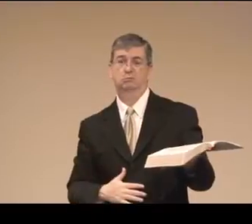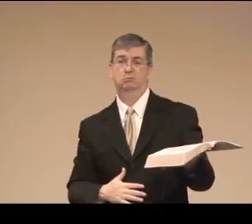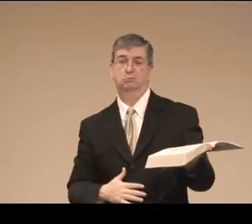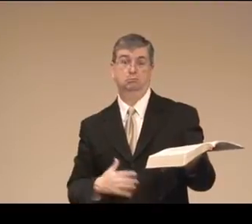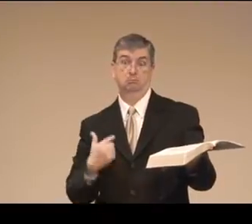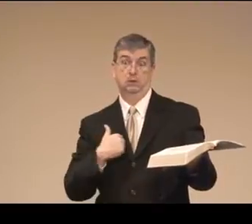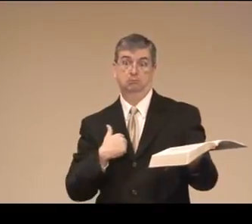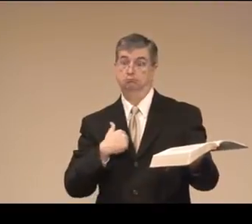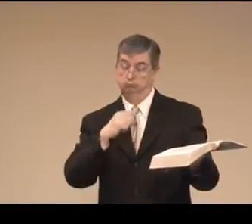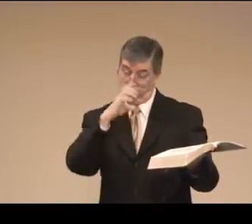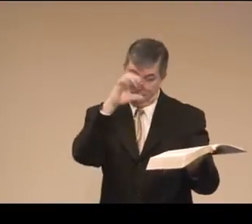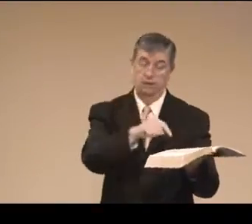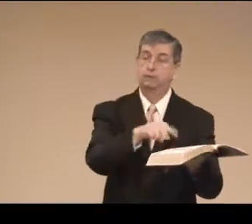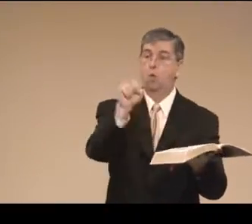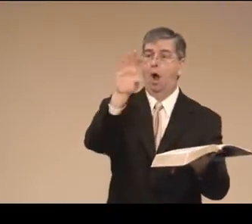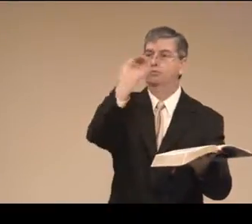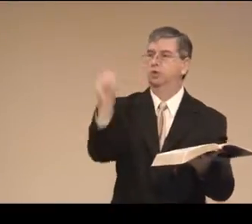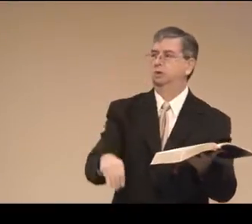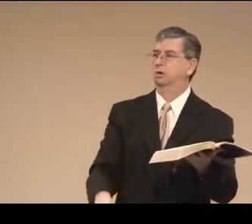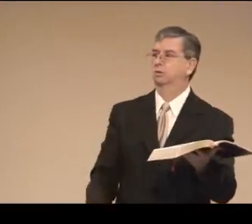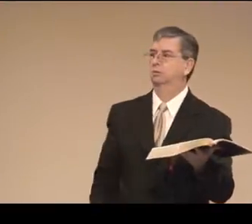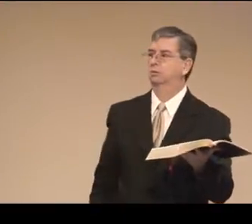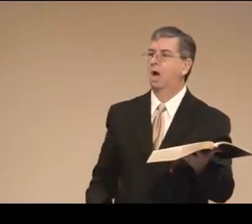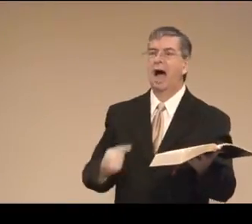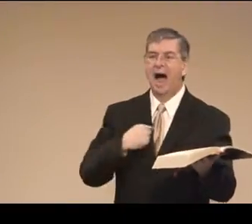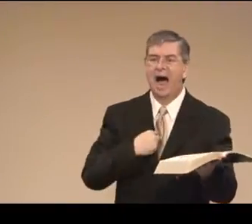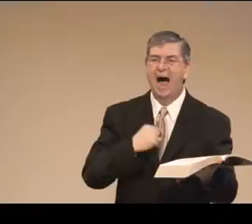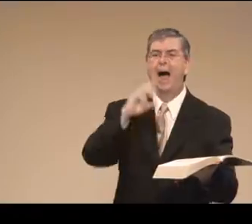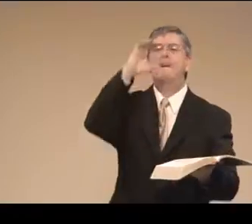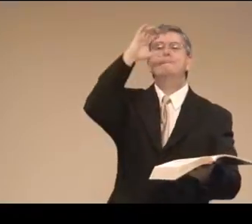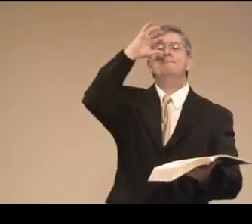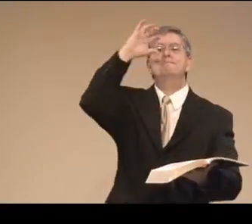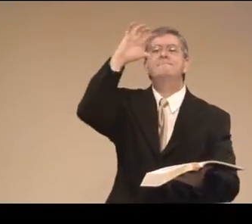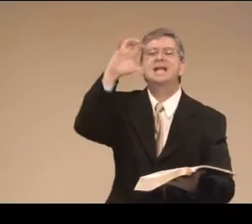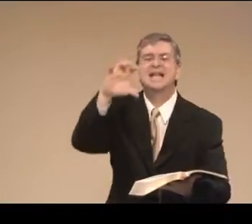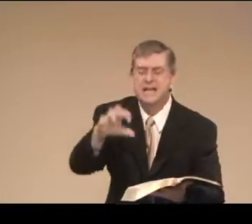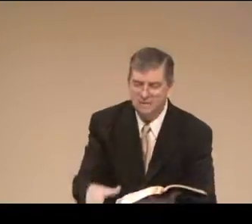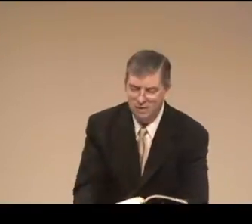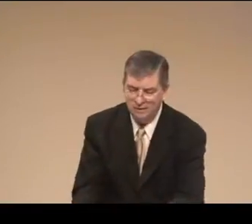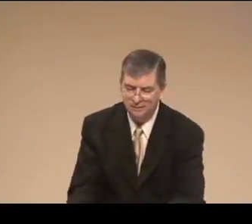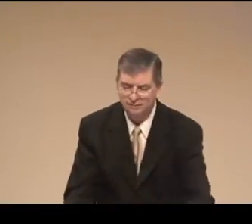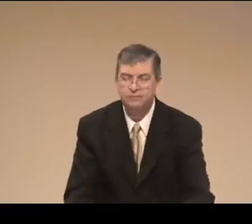It's your decision. I believe completely, without a doubt.